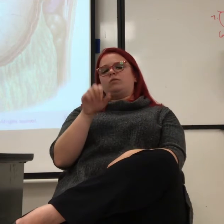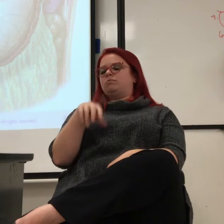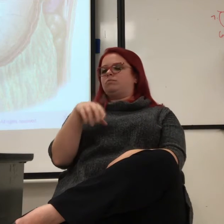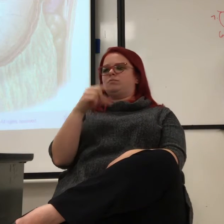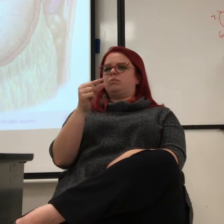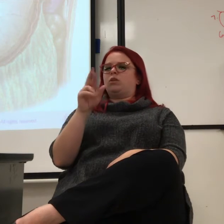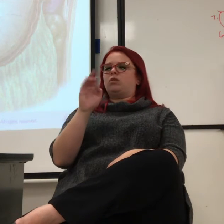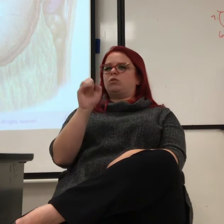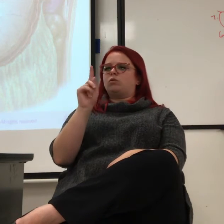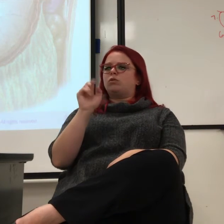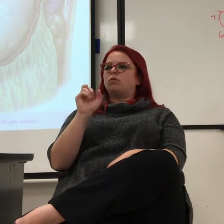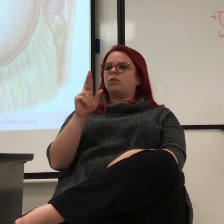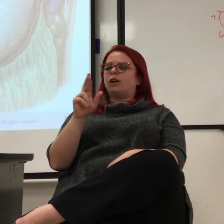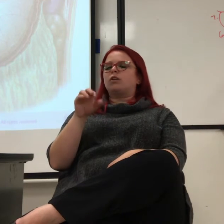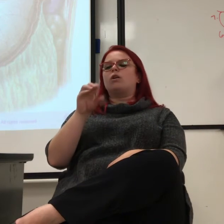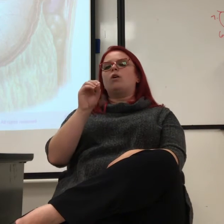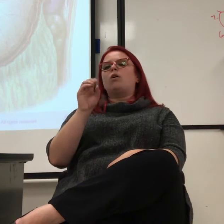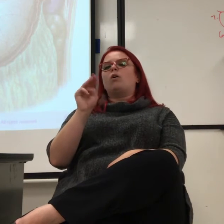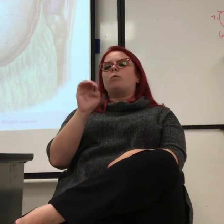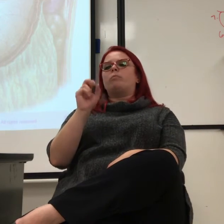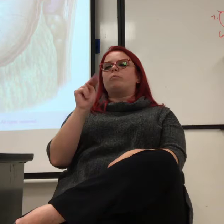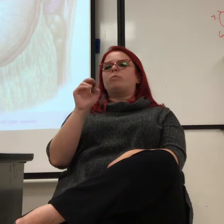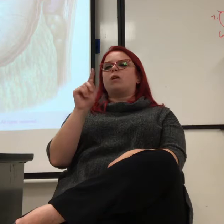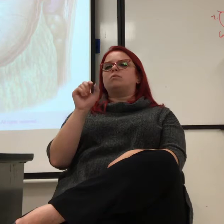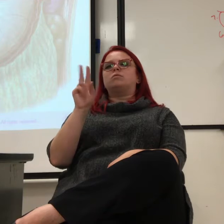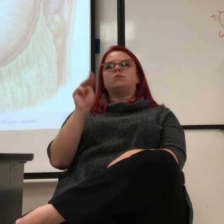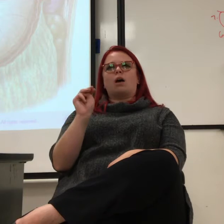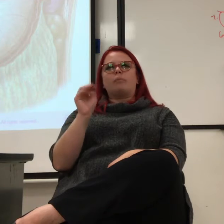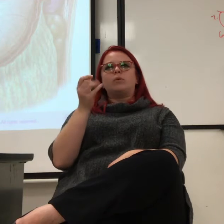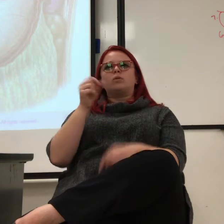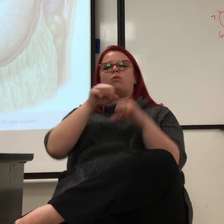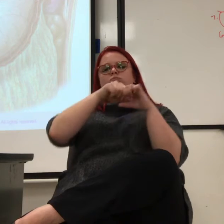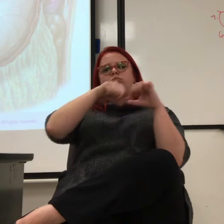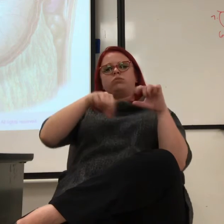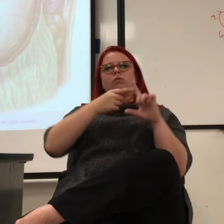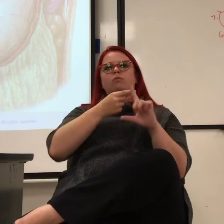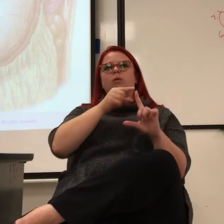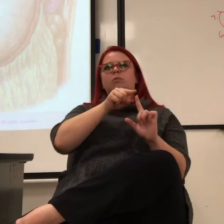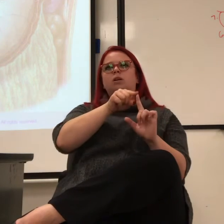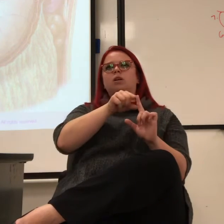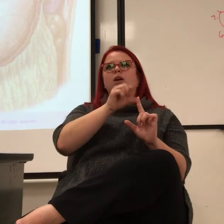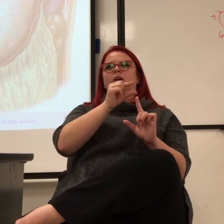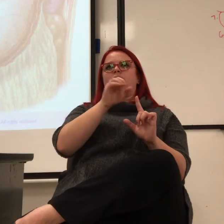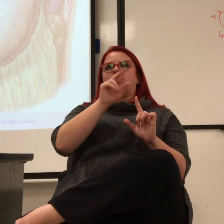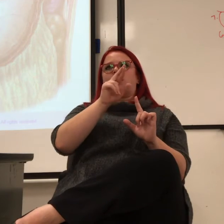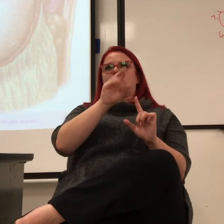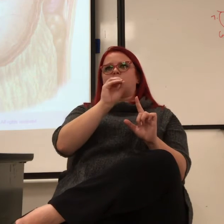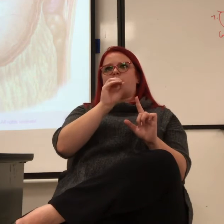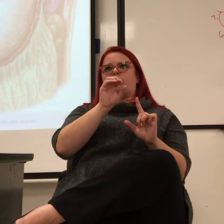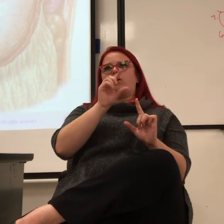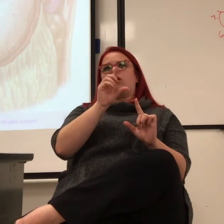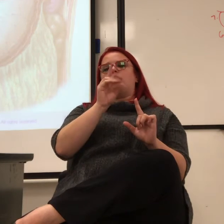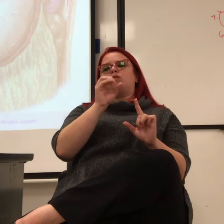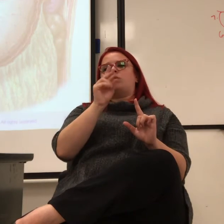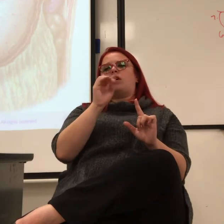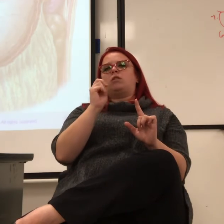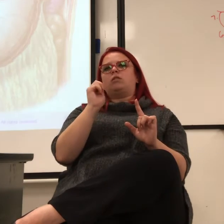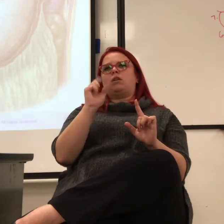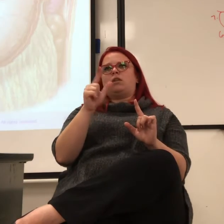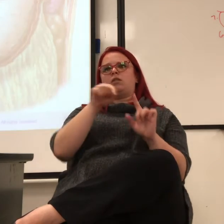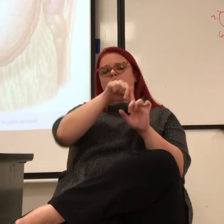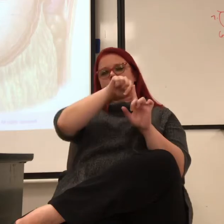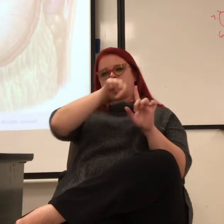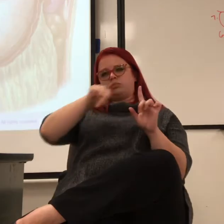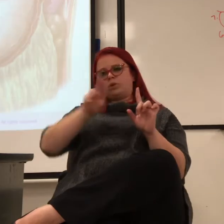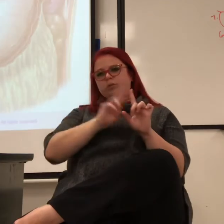So branching off of gastroduodenal is this left, oh no, excuse me, that would be on the right side. It would be the